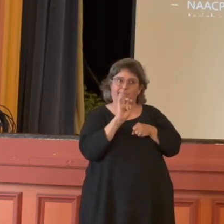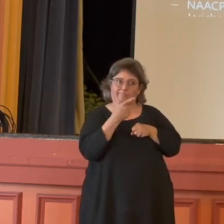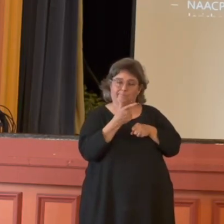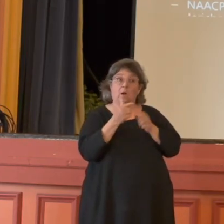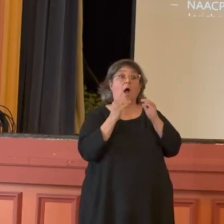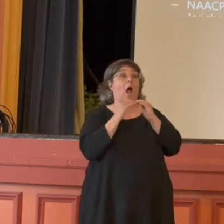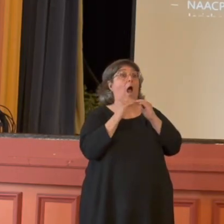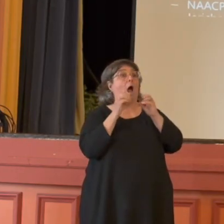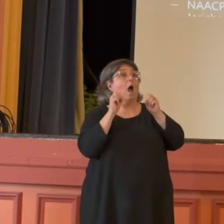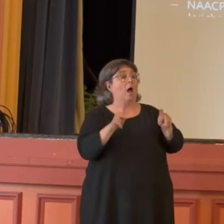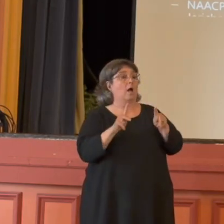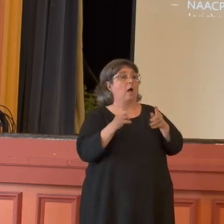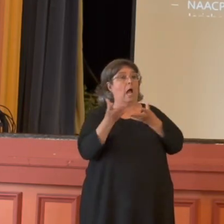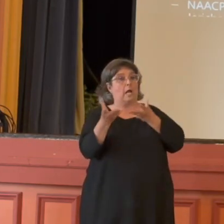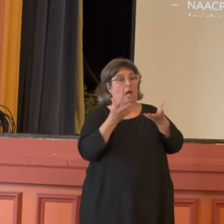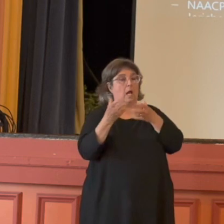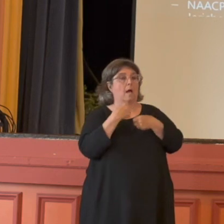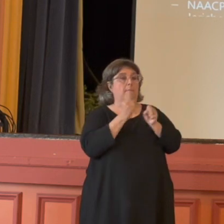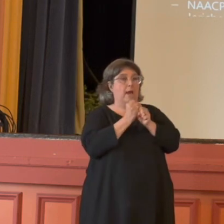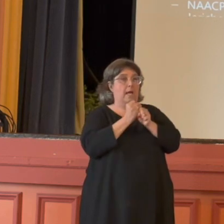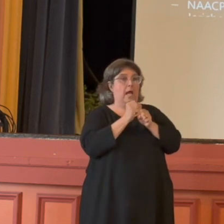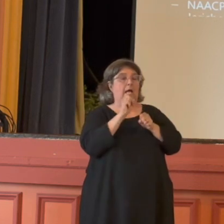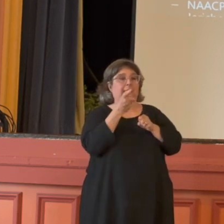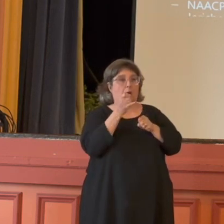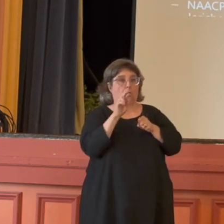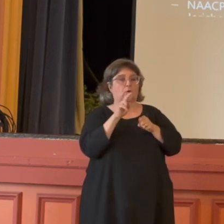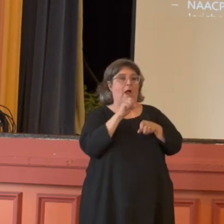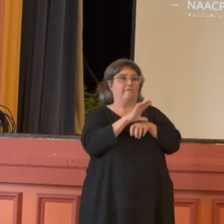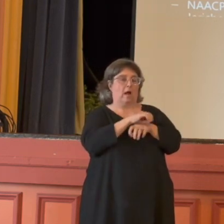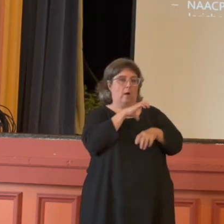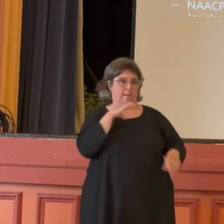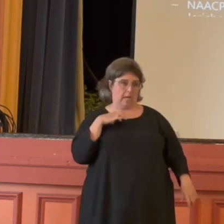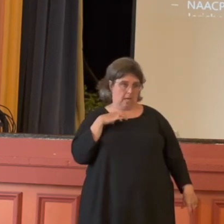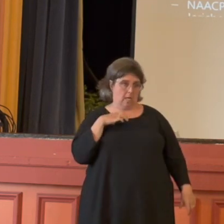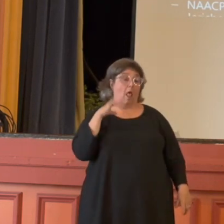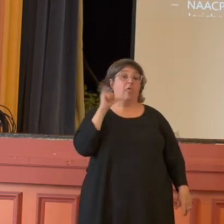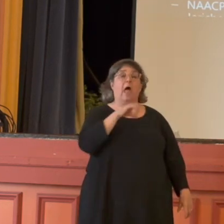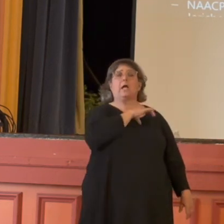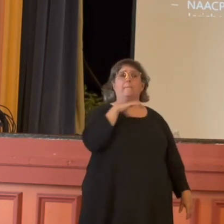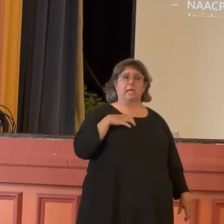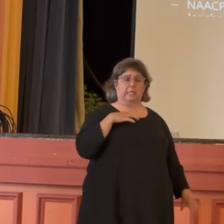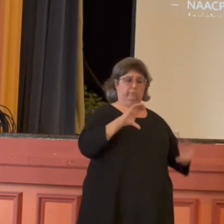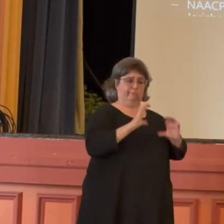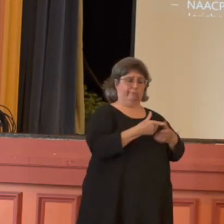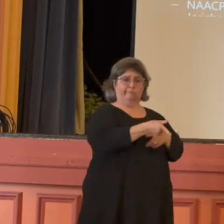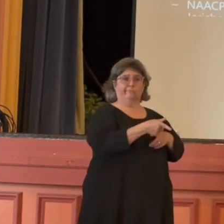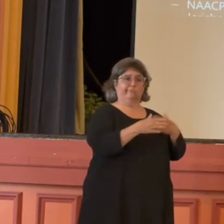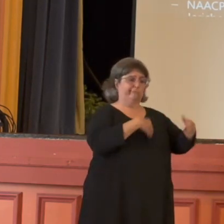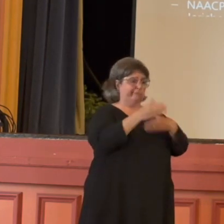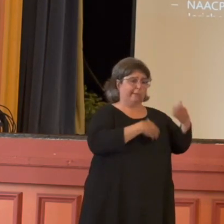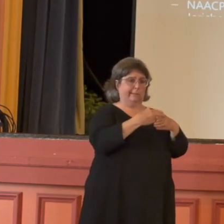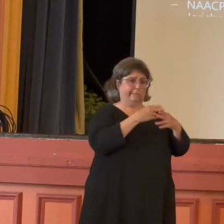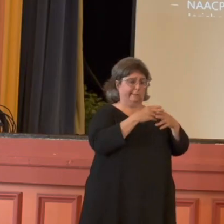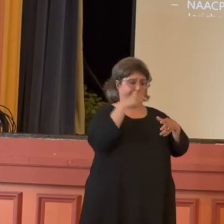more equitable opportunity for engagement was creating a stakeholder advisory committee. And this committee was done through an extensive process.